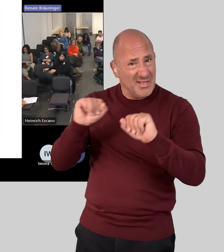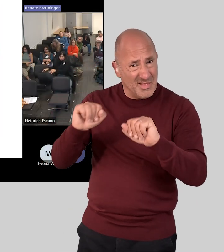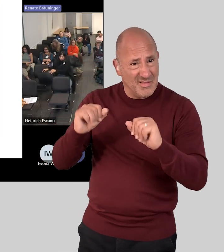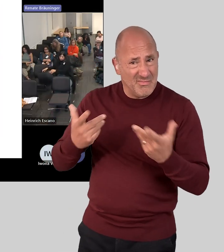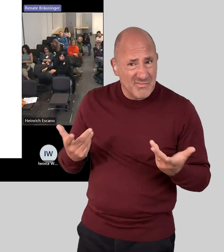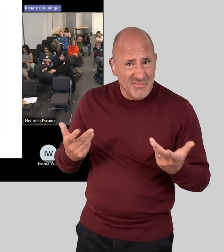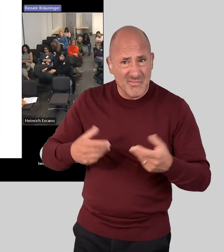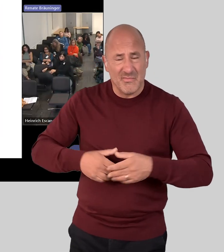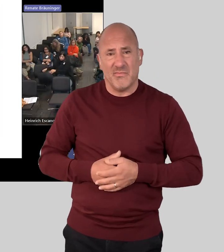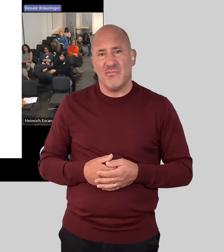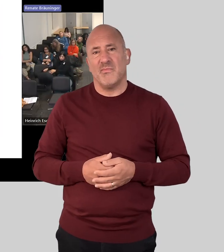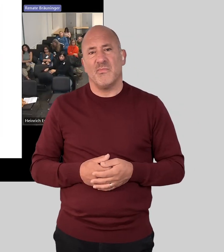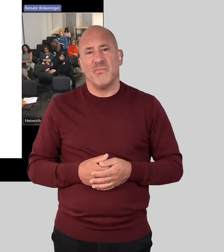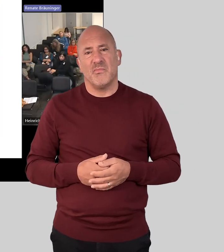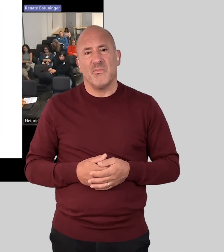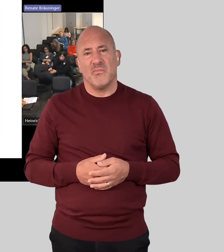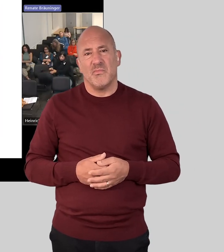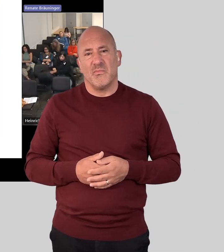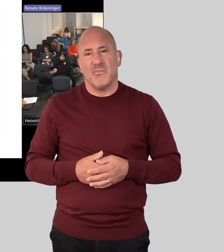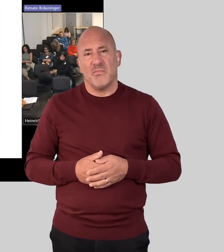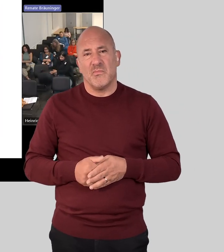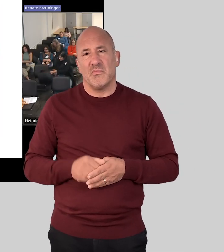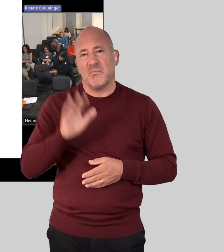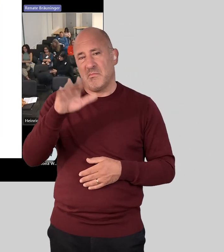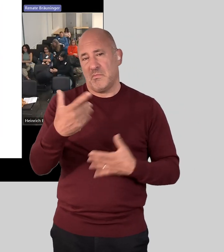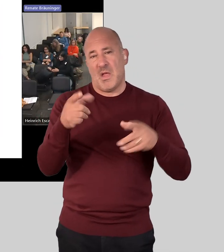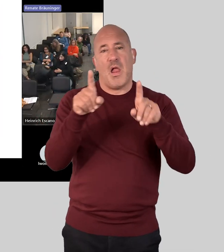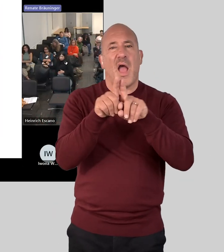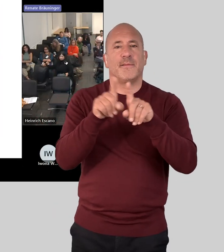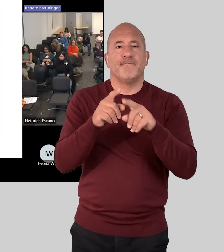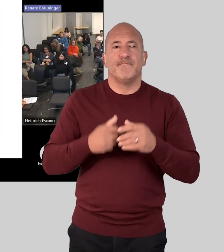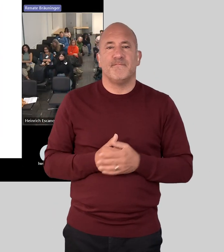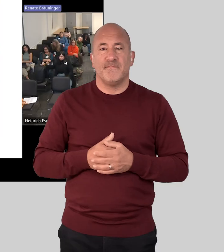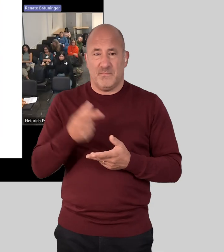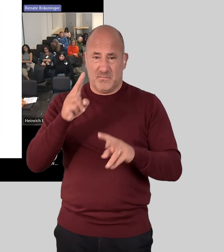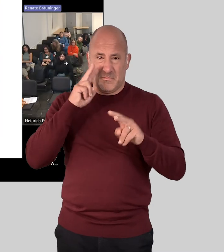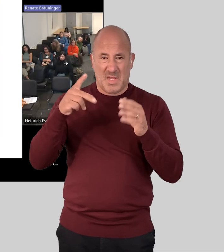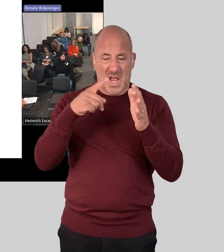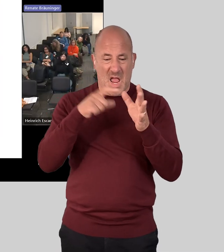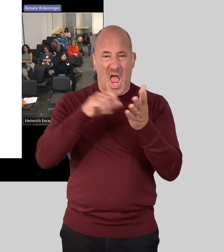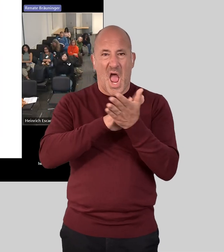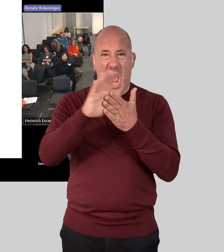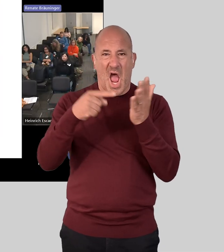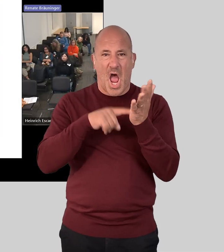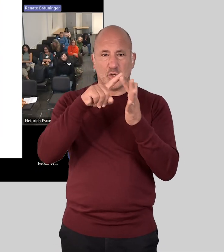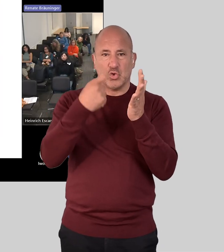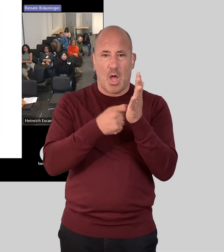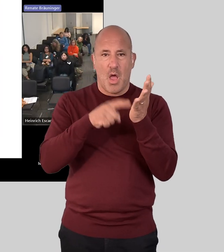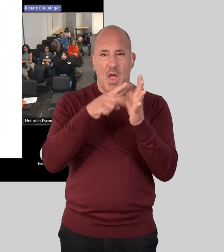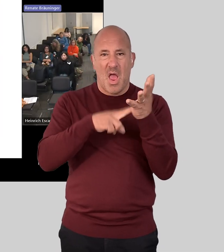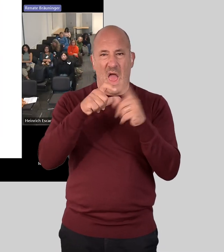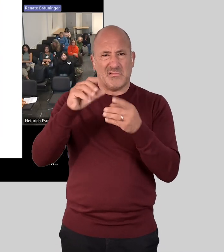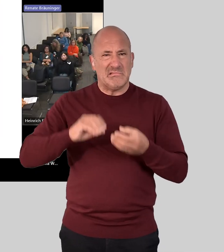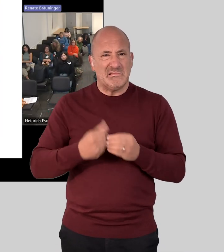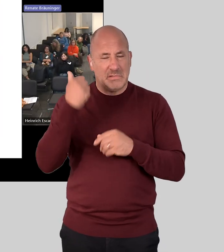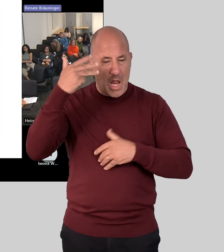Beyoncé, the Keersmaeker has shared her early choreography in full on YouTube. For example, one could see entire recordings